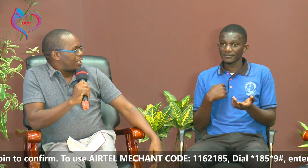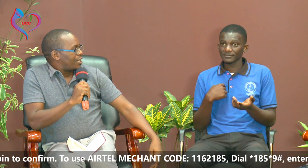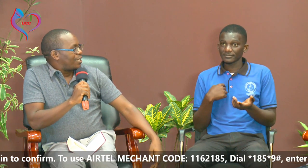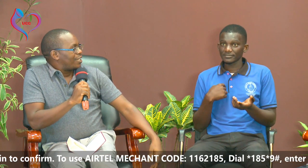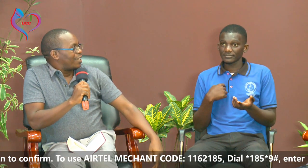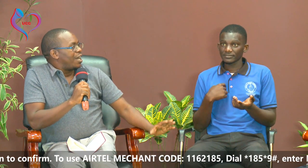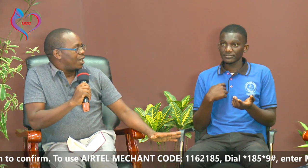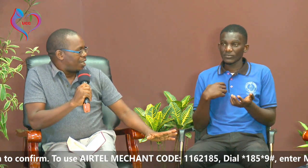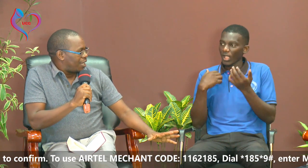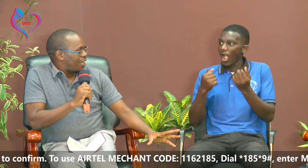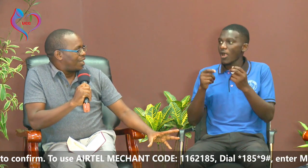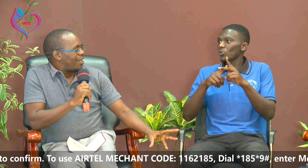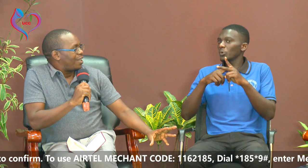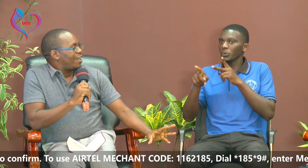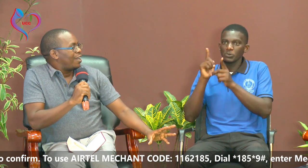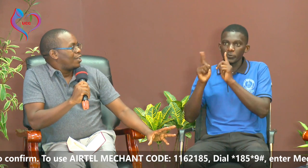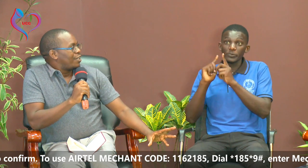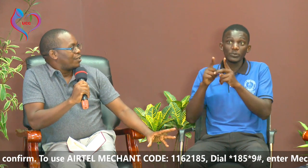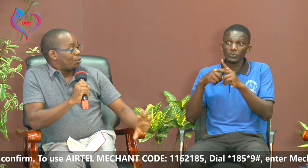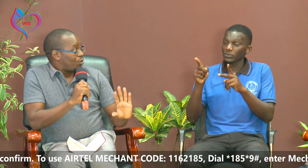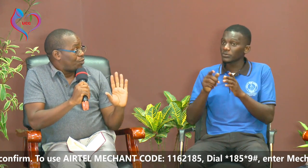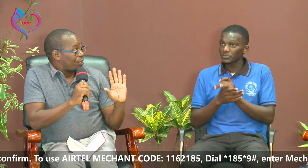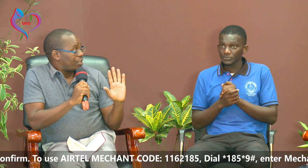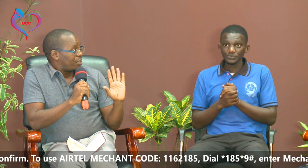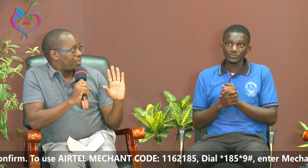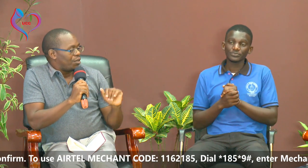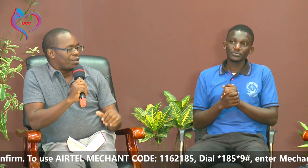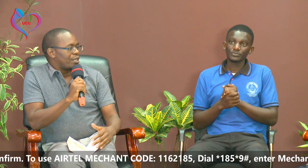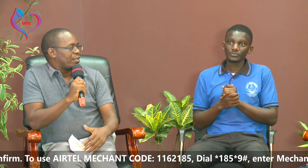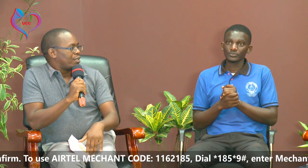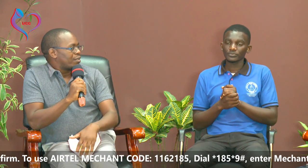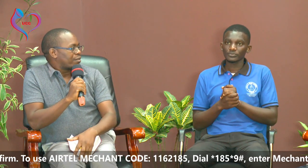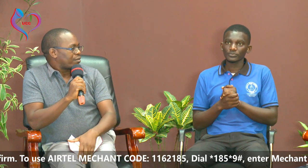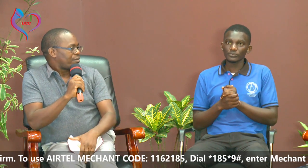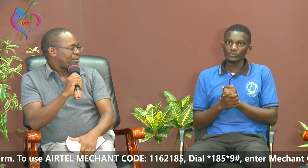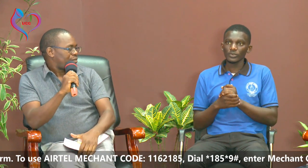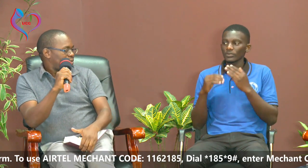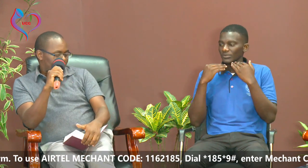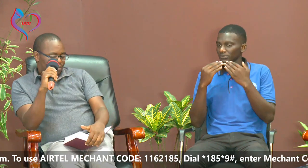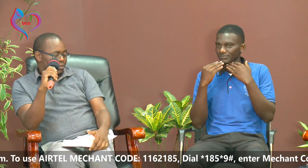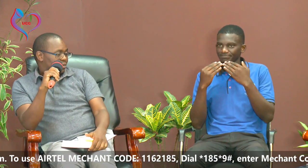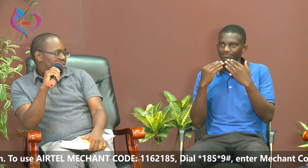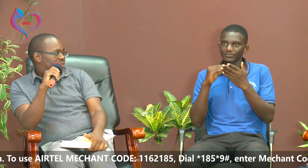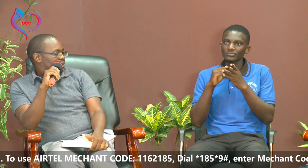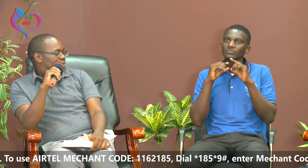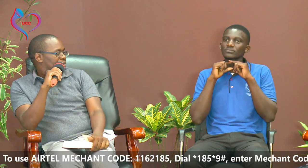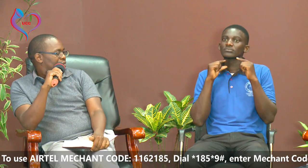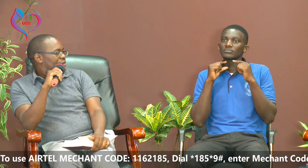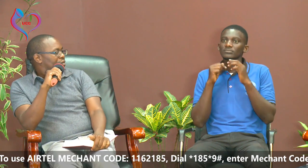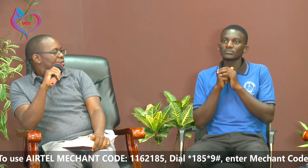nonnonyo buddukiro obwange yobukuba ofunye esebo. Okay, tuyanze nyo sebo tuyanze. Another